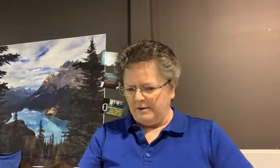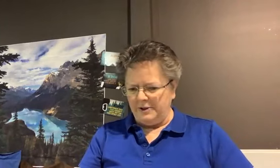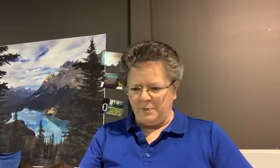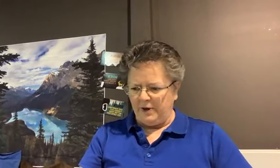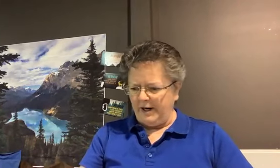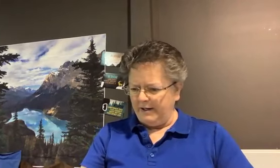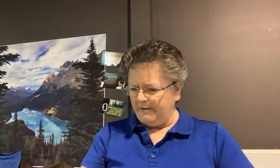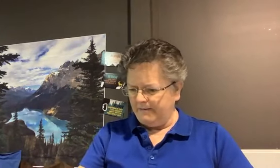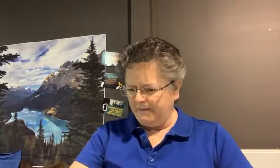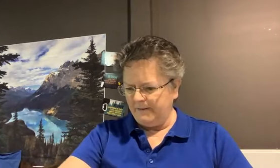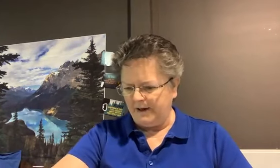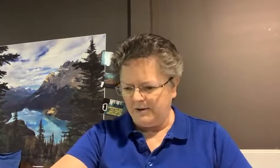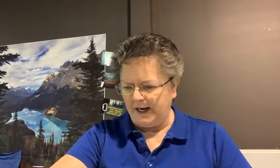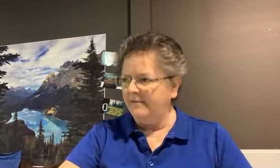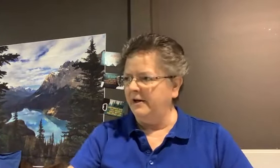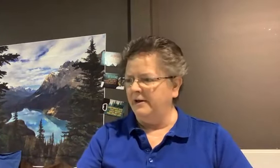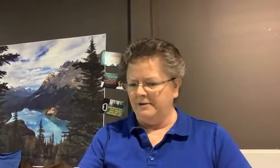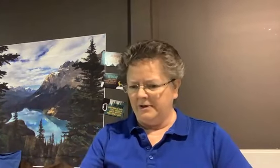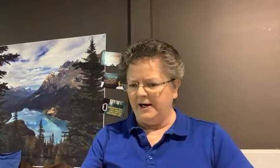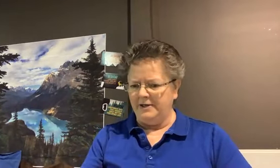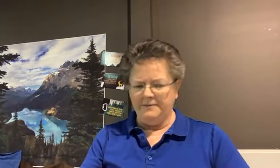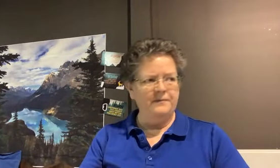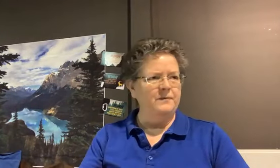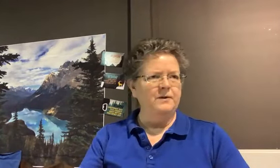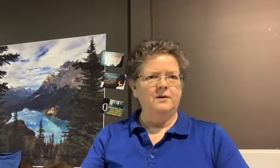let's pray and dive in, okay?